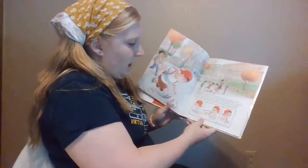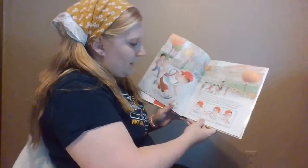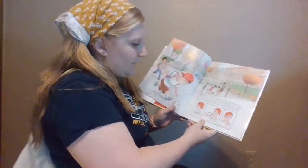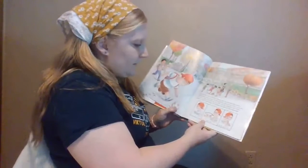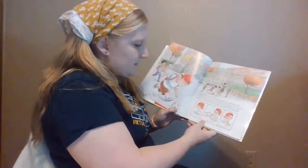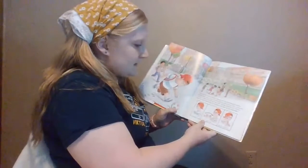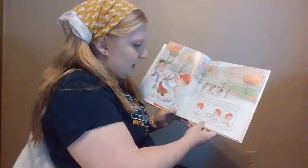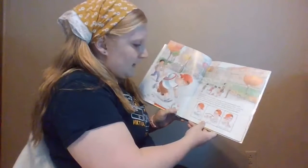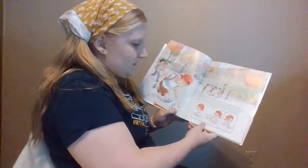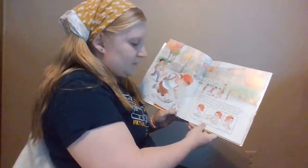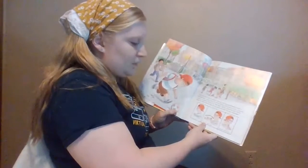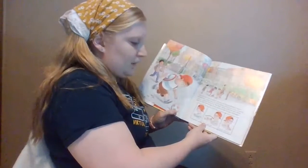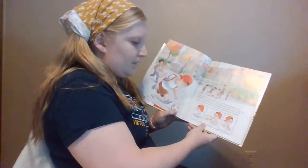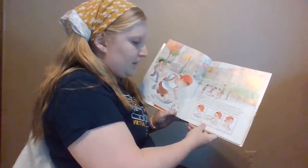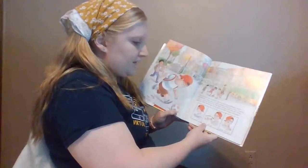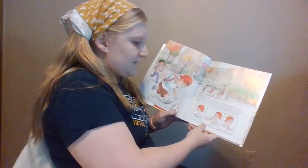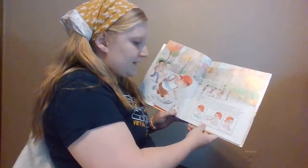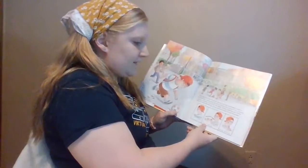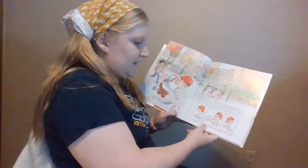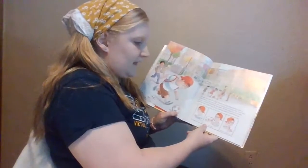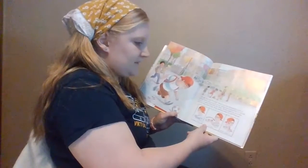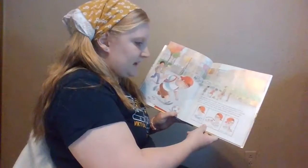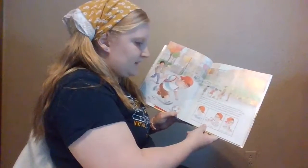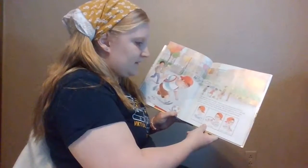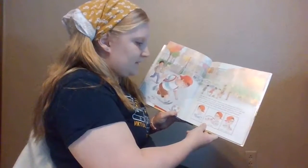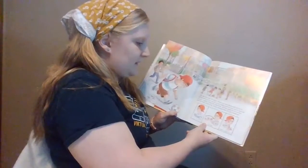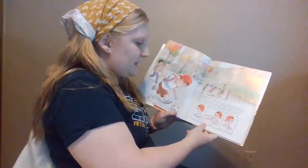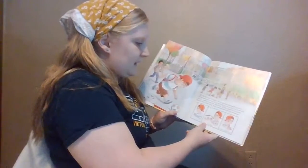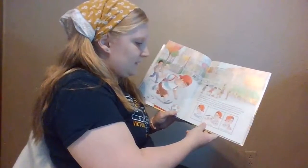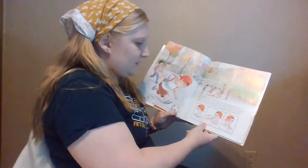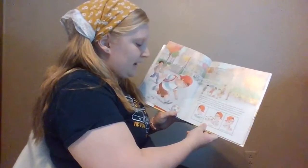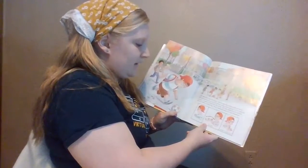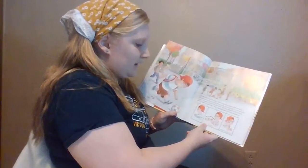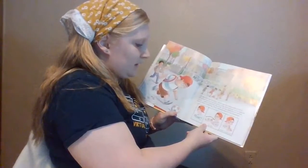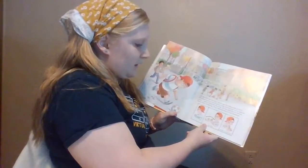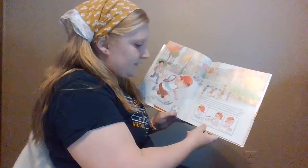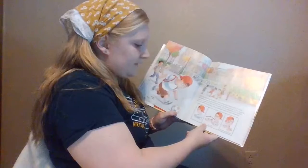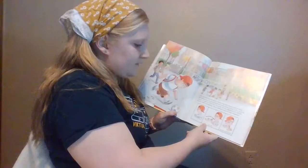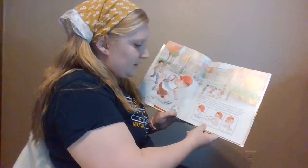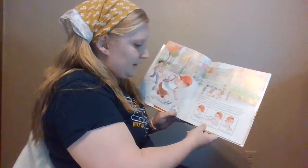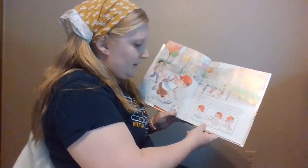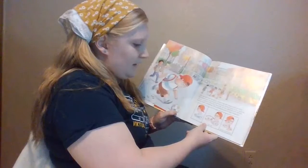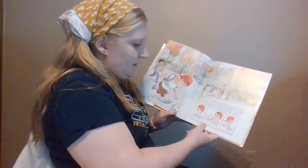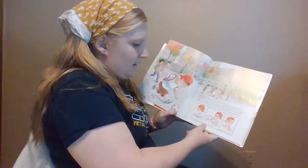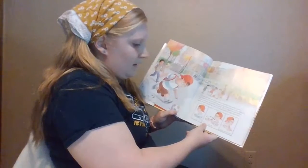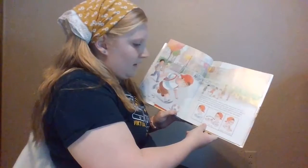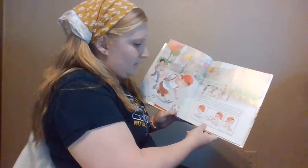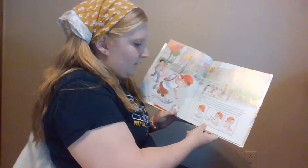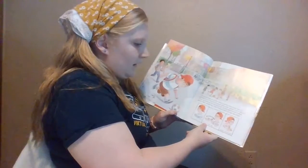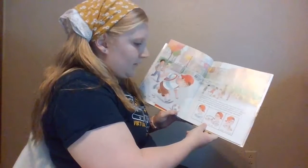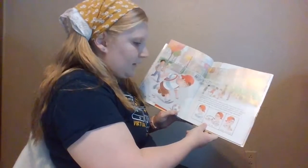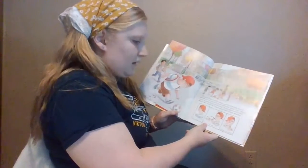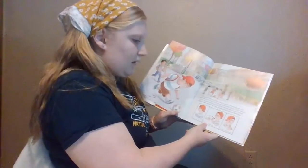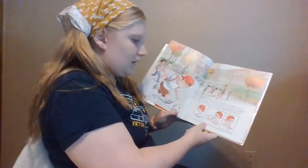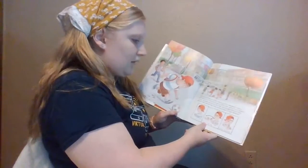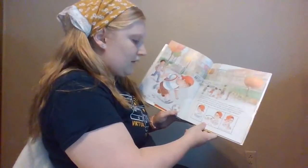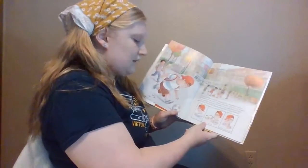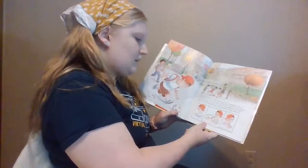On the first day of school, Moses and his classmates meet in the playground across the street from their